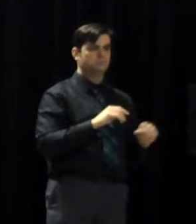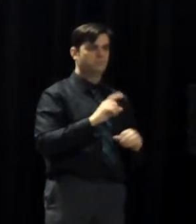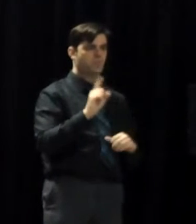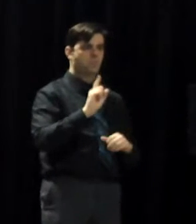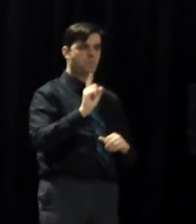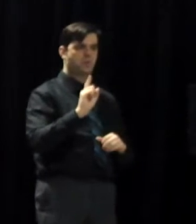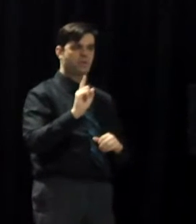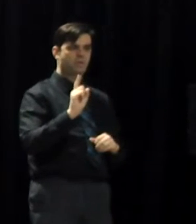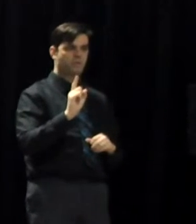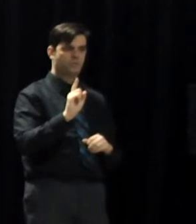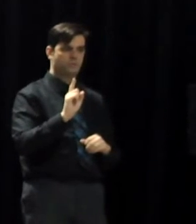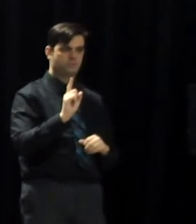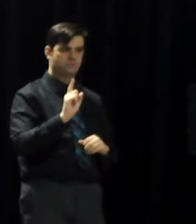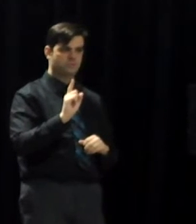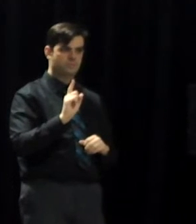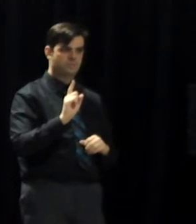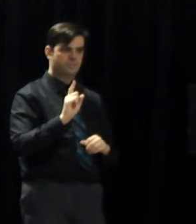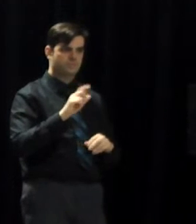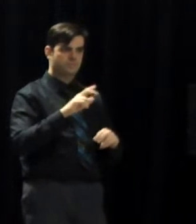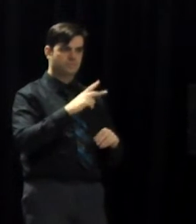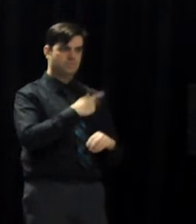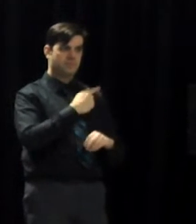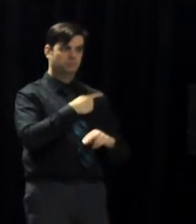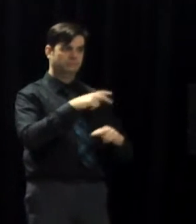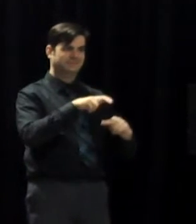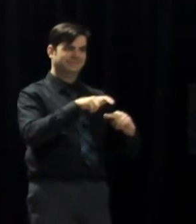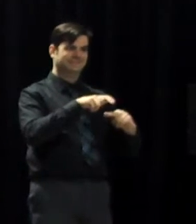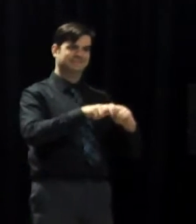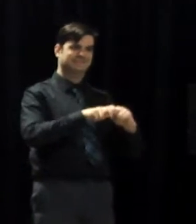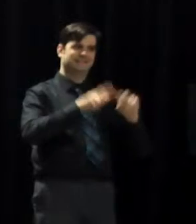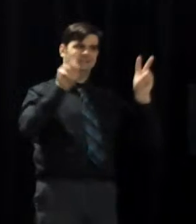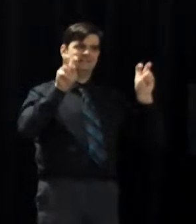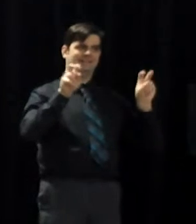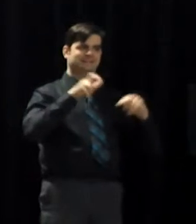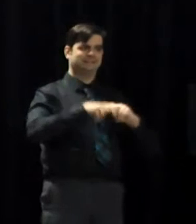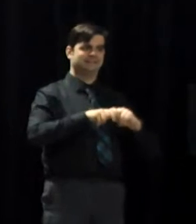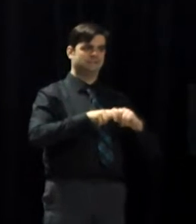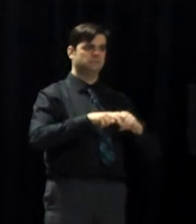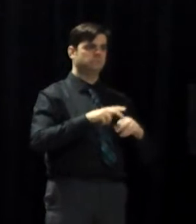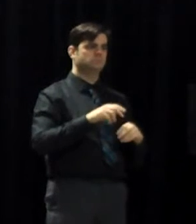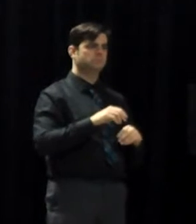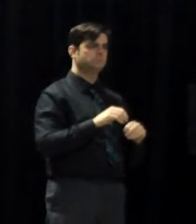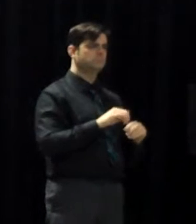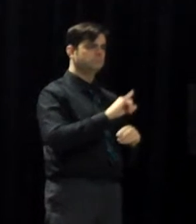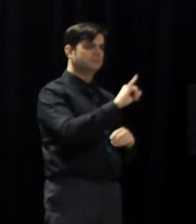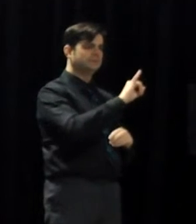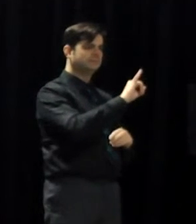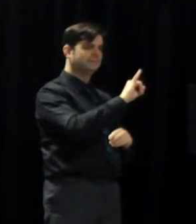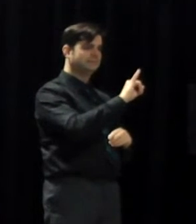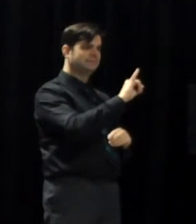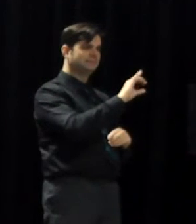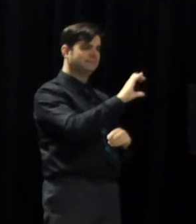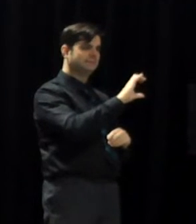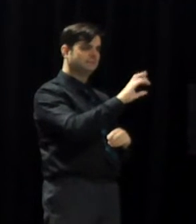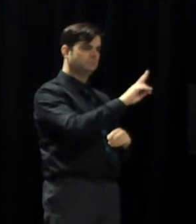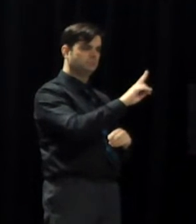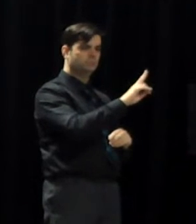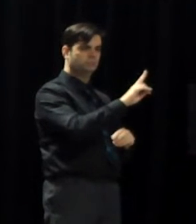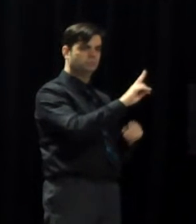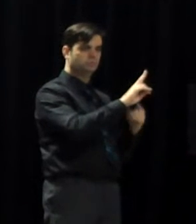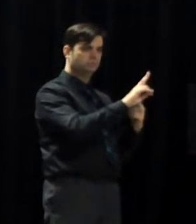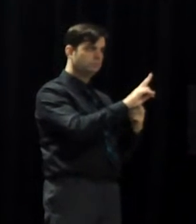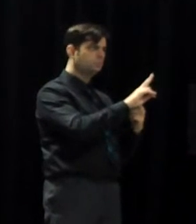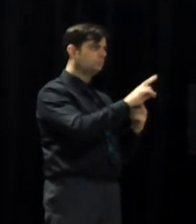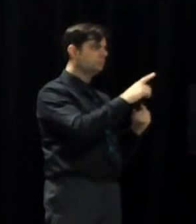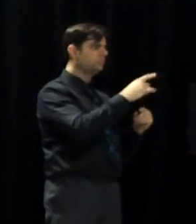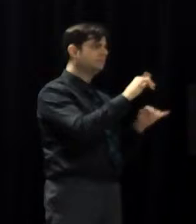really sits. If you're in an ICU bed, it's the same type of technology and equipment for COVID or anything else. So